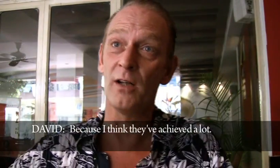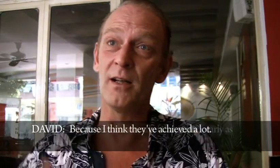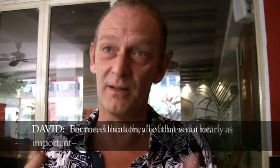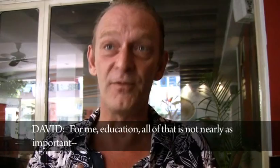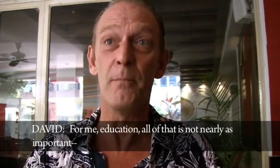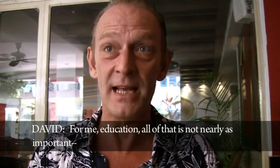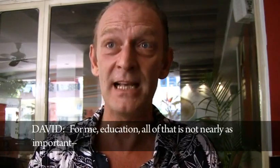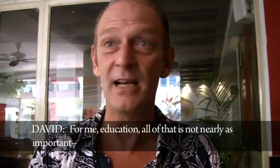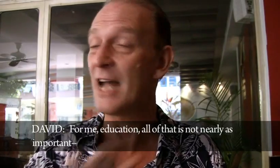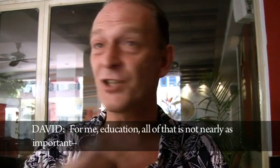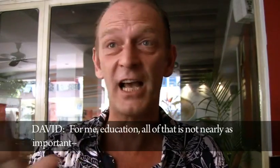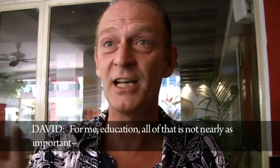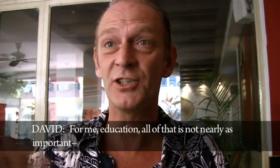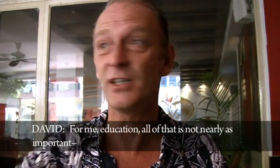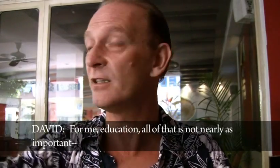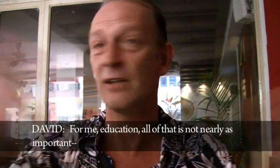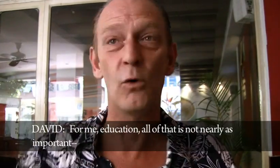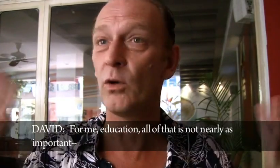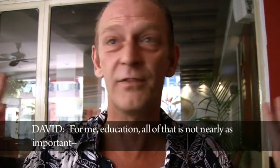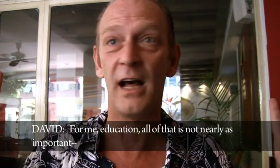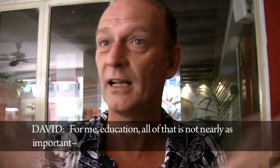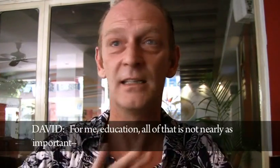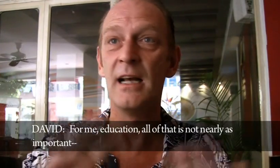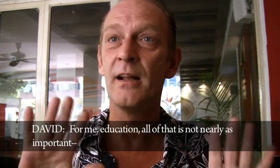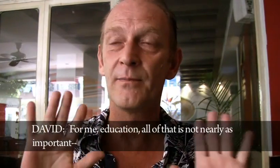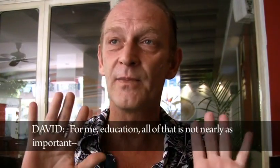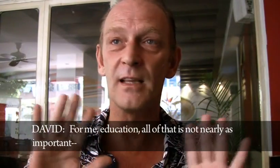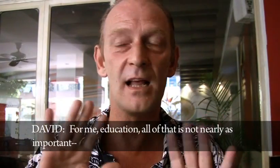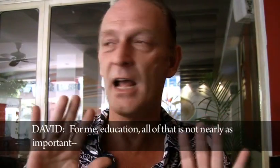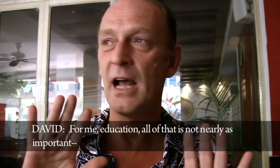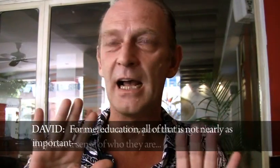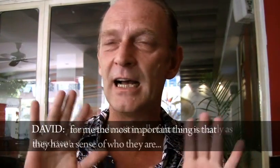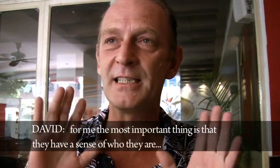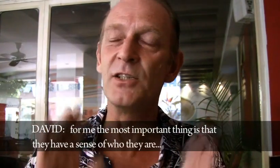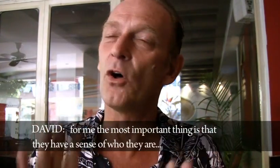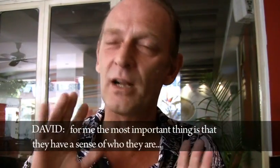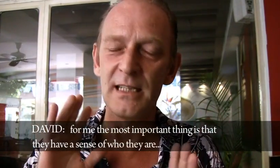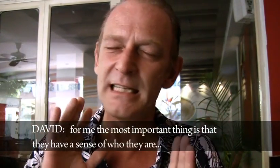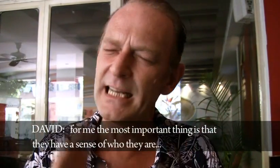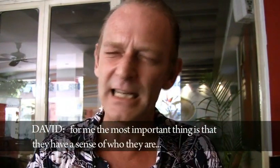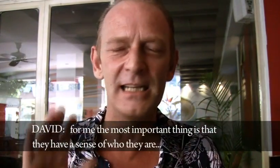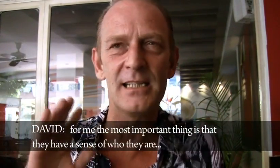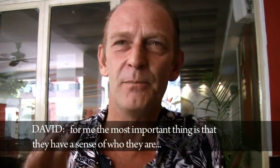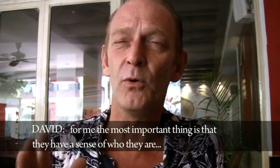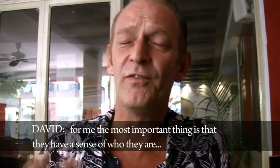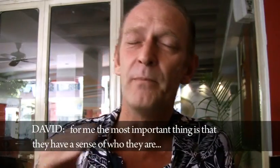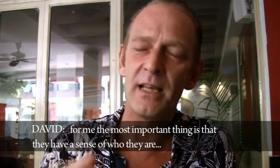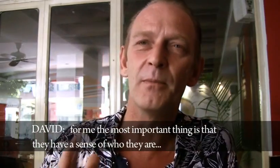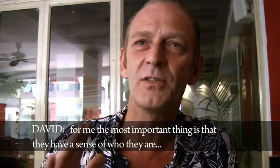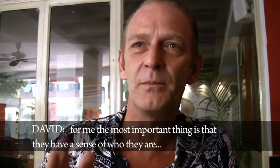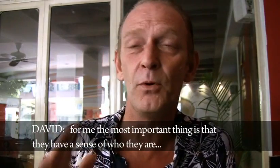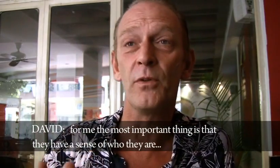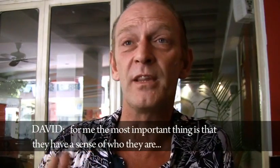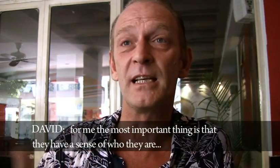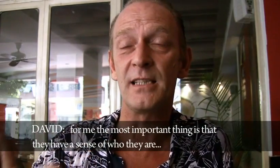for me, education, all of that, it's not nearly as important. For me, the most important thing is that they